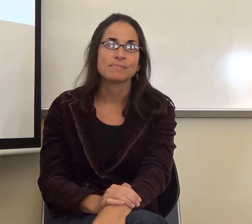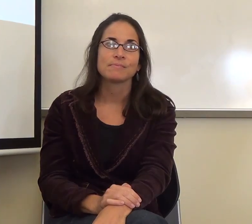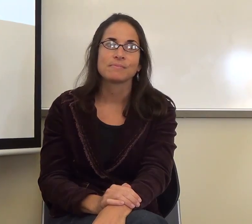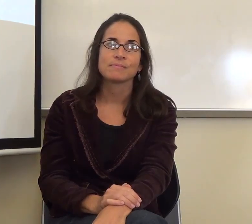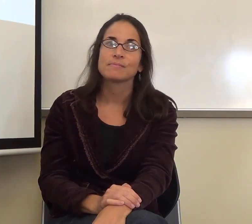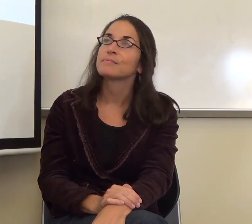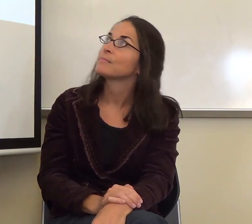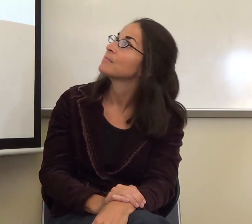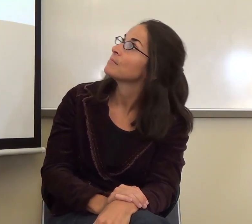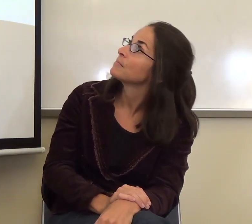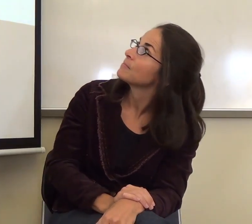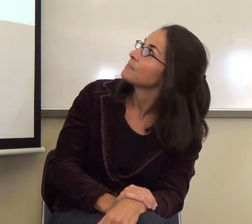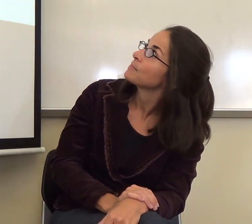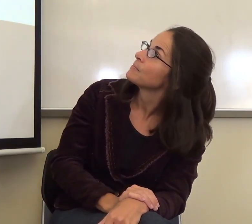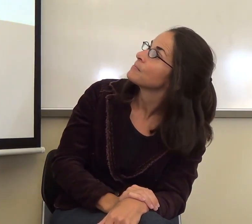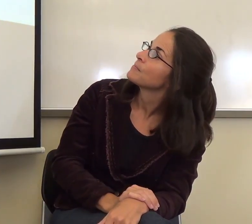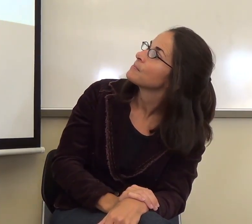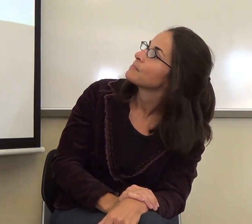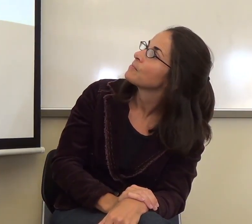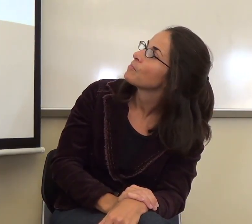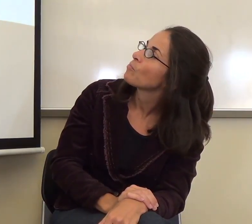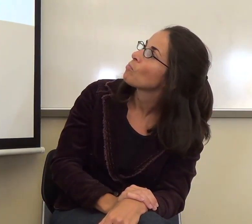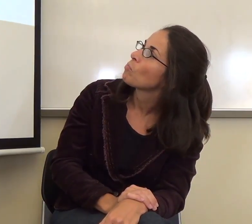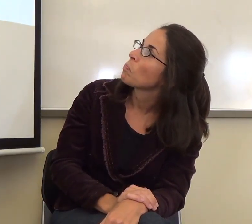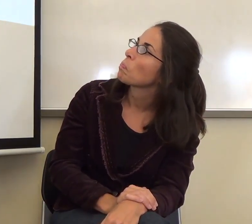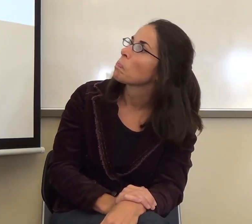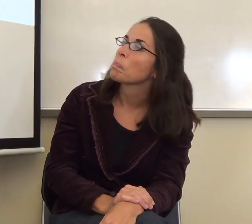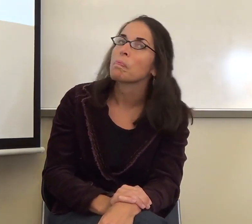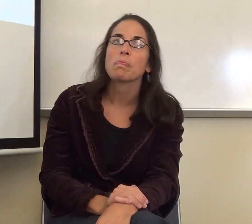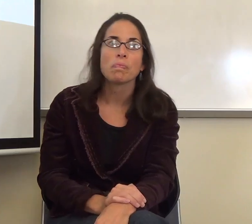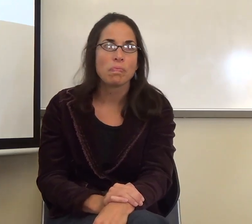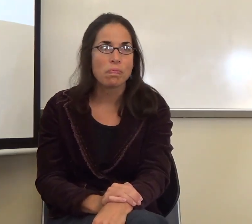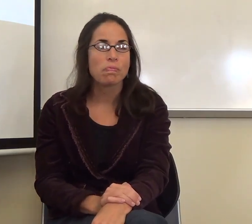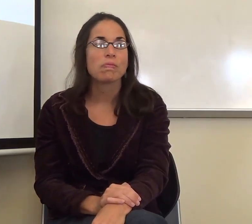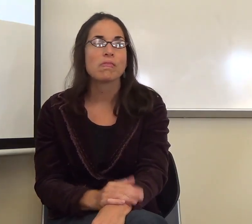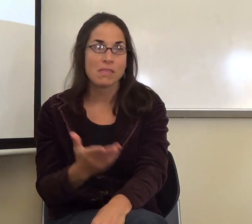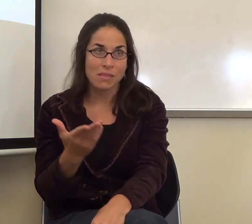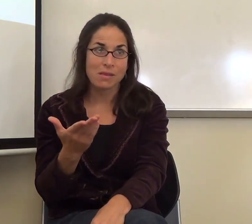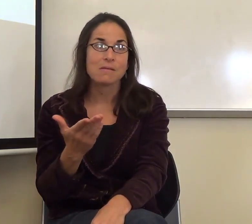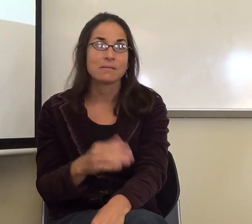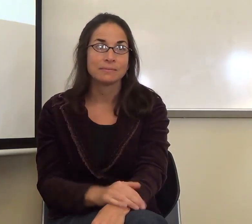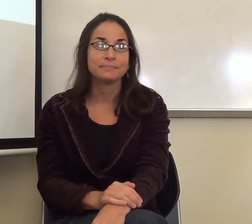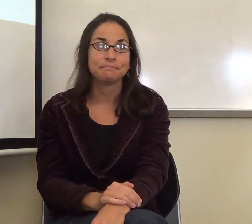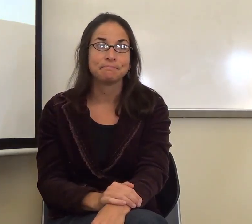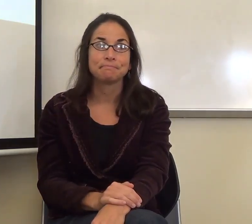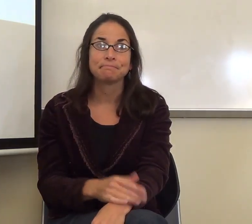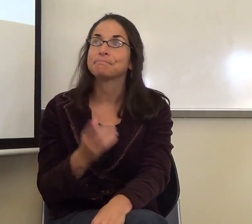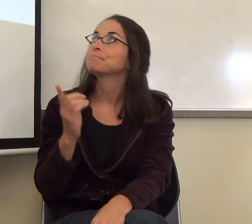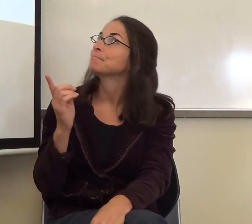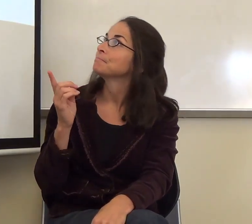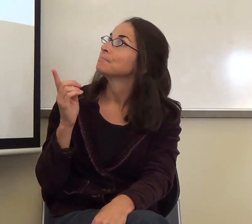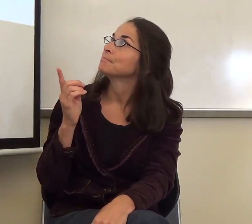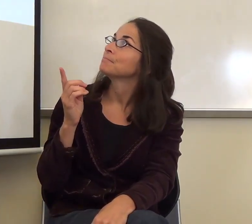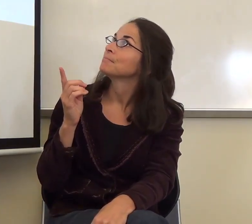Okay? So that I don't think you guys realize how much that is that you've